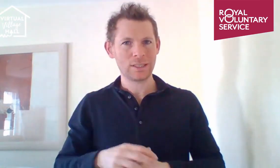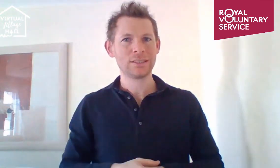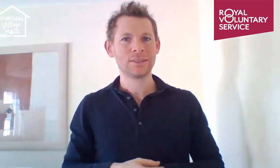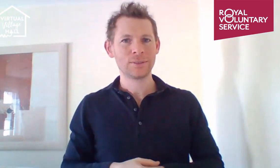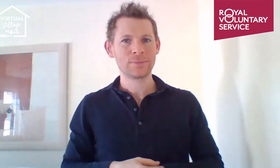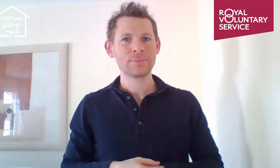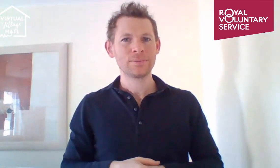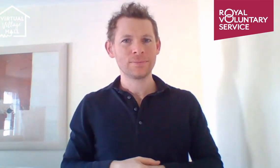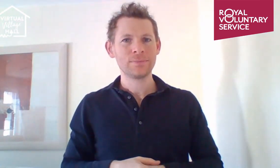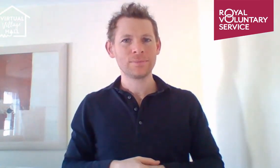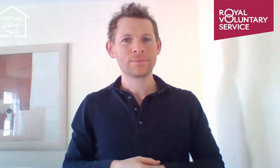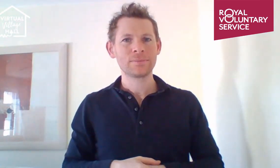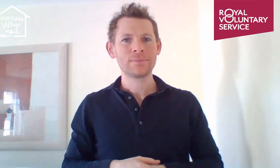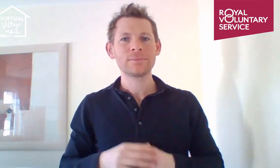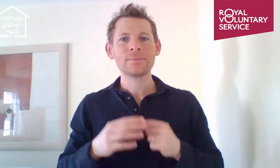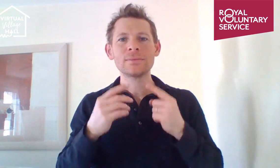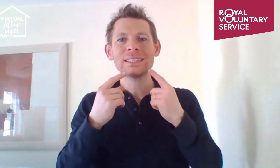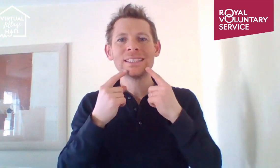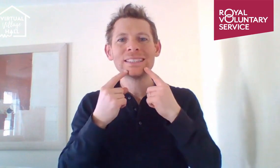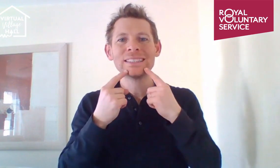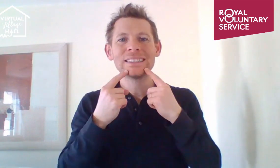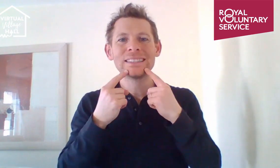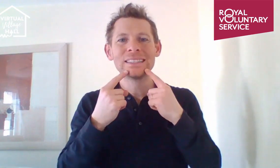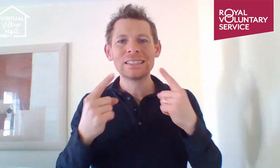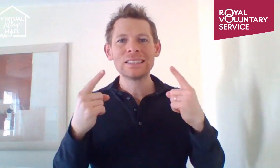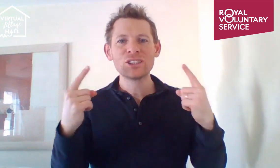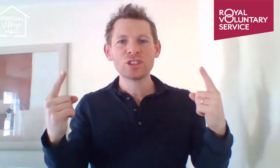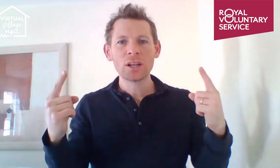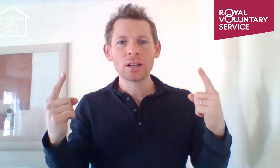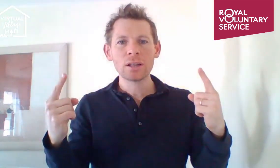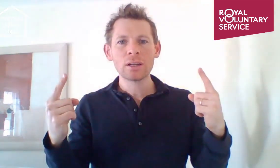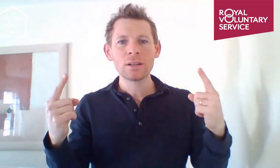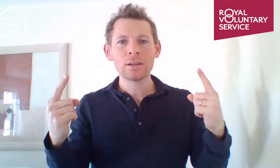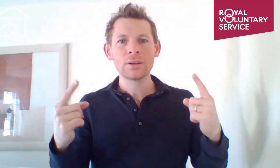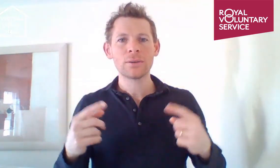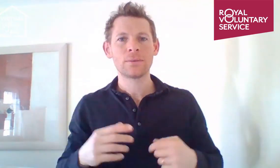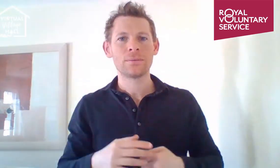In England, Scotland, and Wales, it's a bit different. It's teacher,